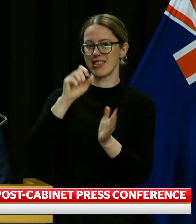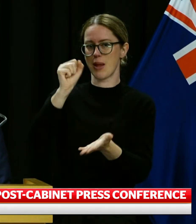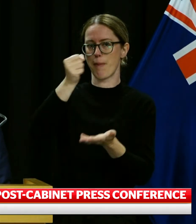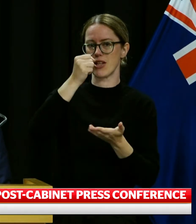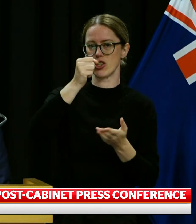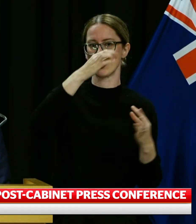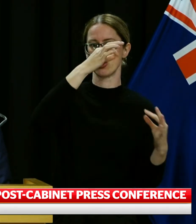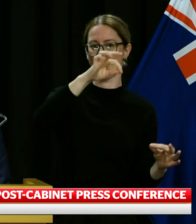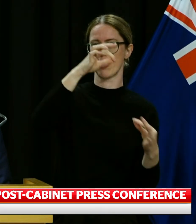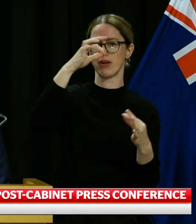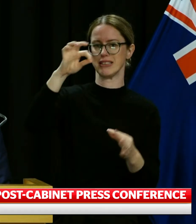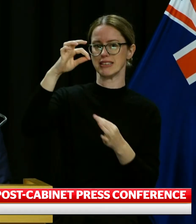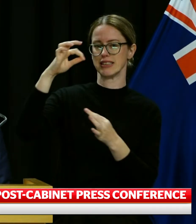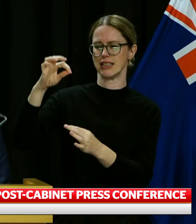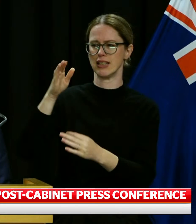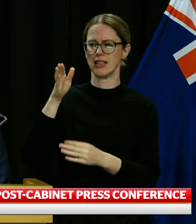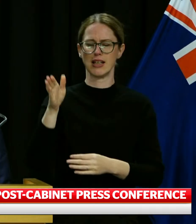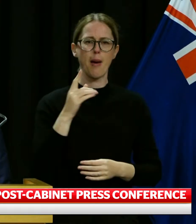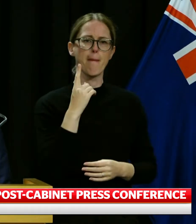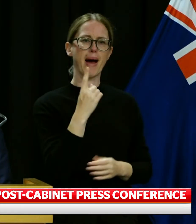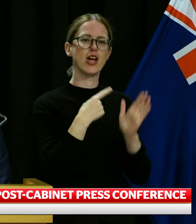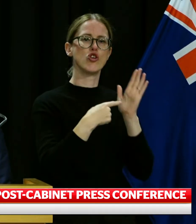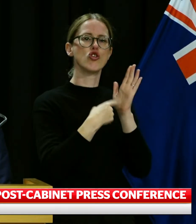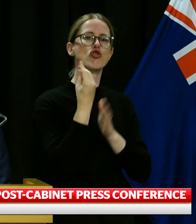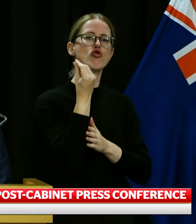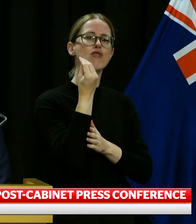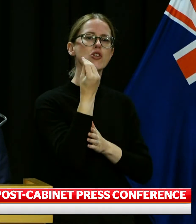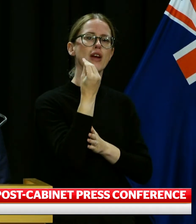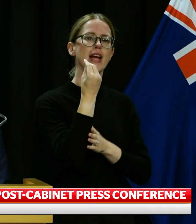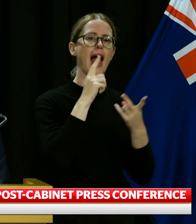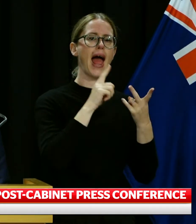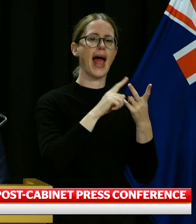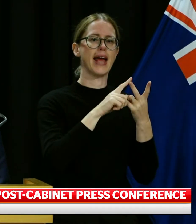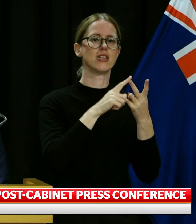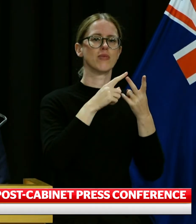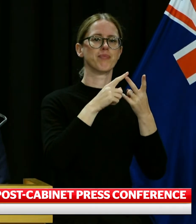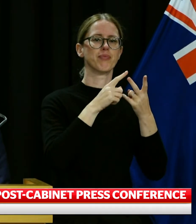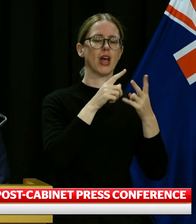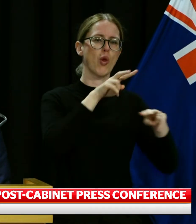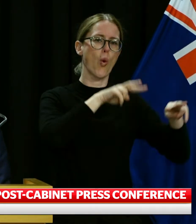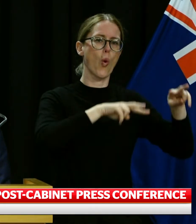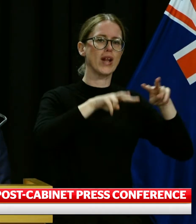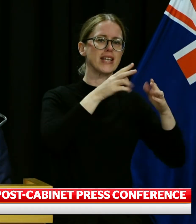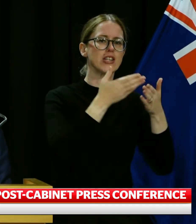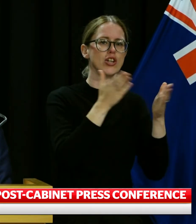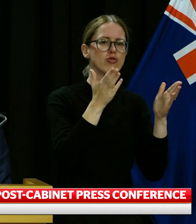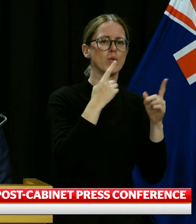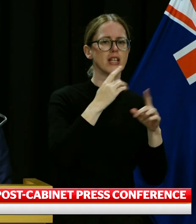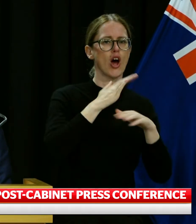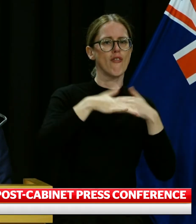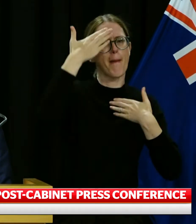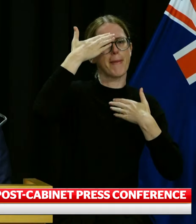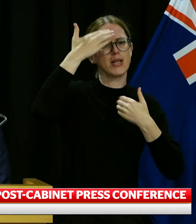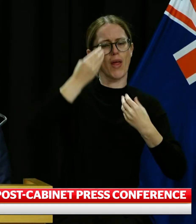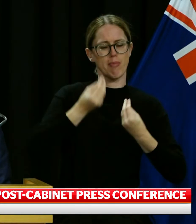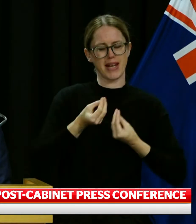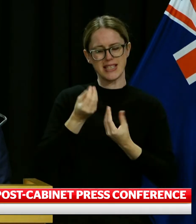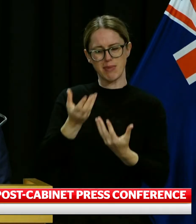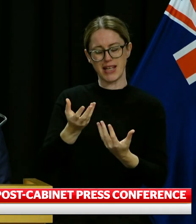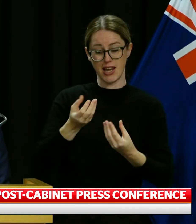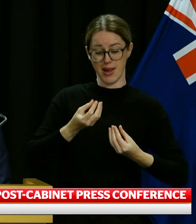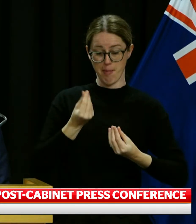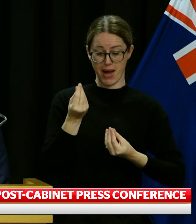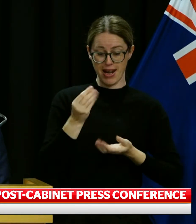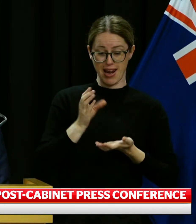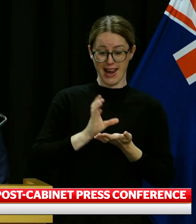documentation. But Treasury still, the Auditor General raises the thing with the mental health thing, is that there still isn't enough value for